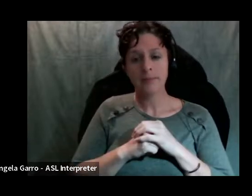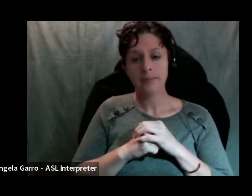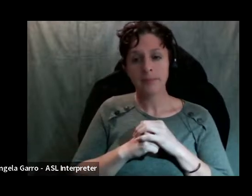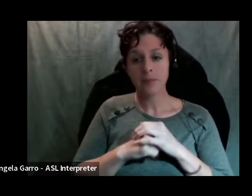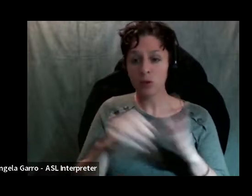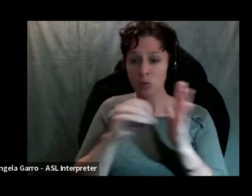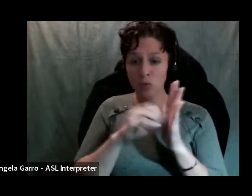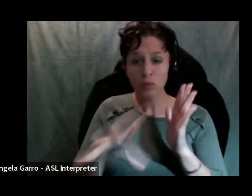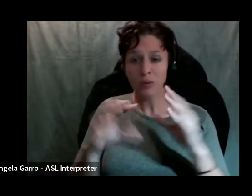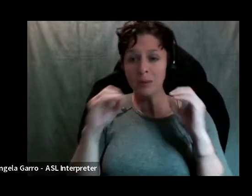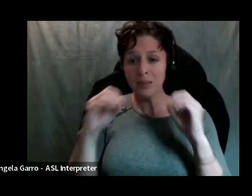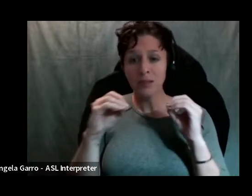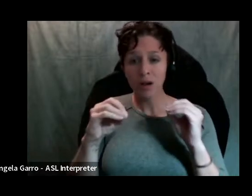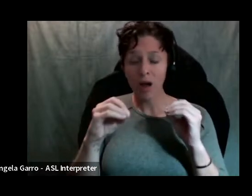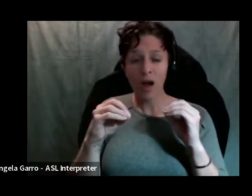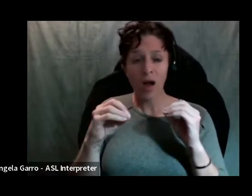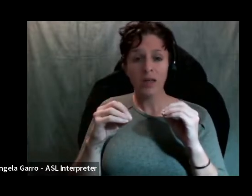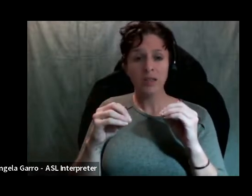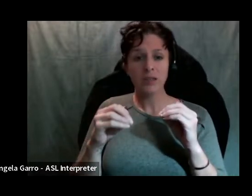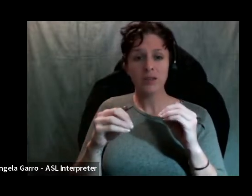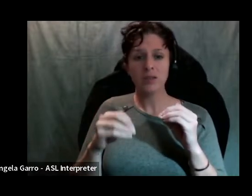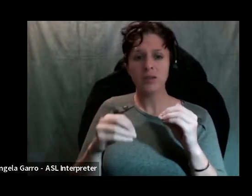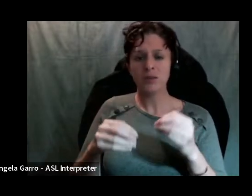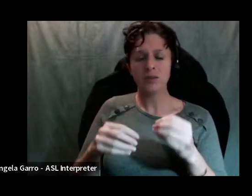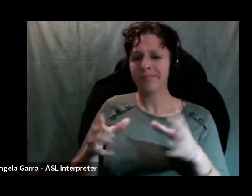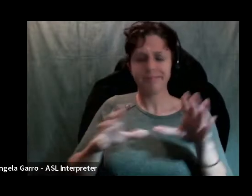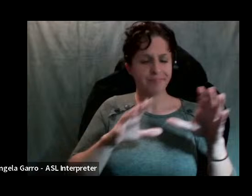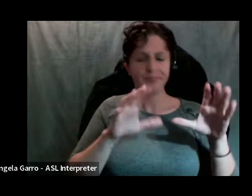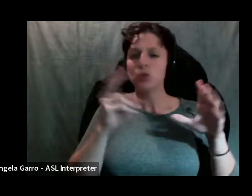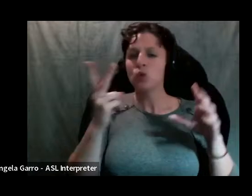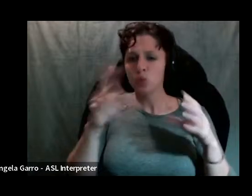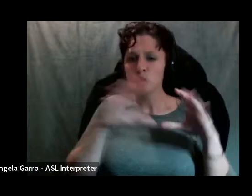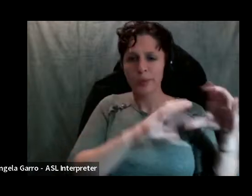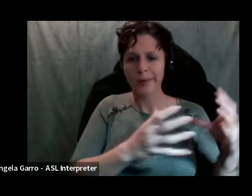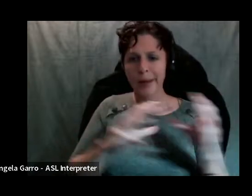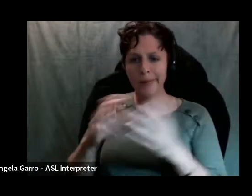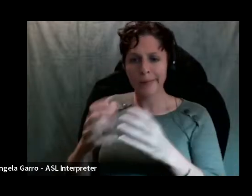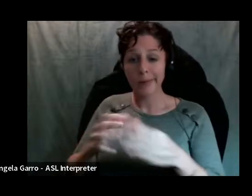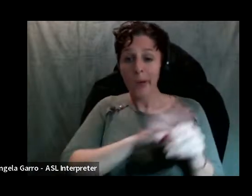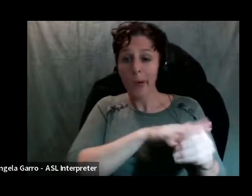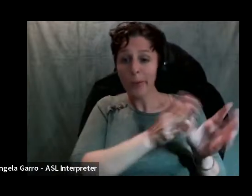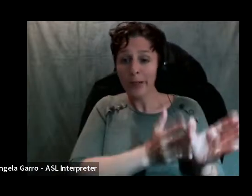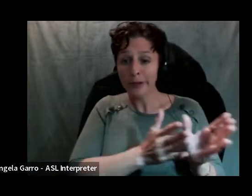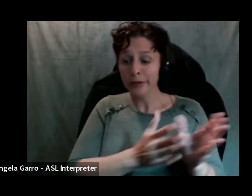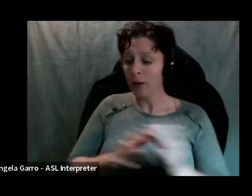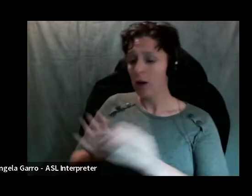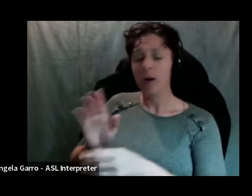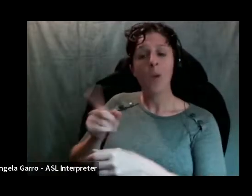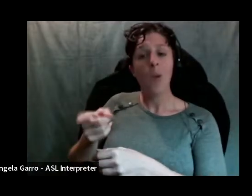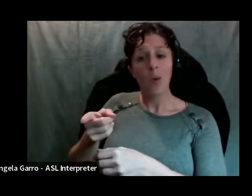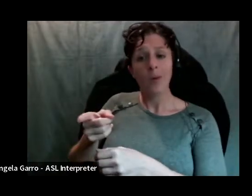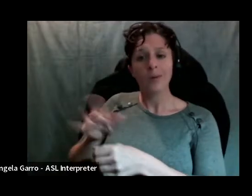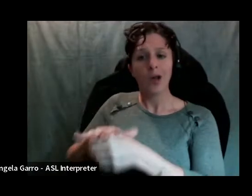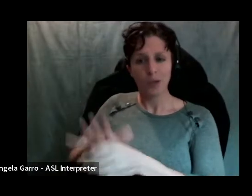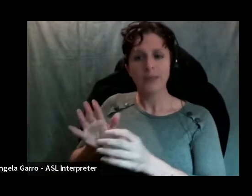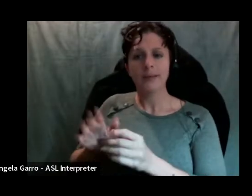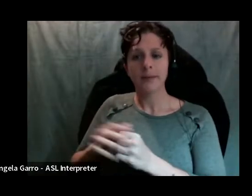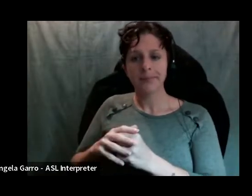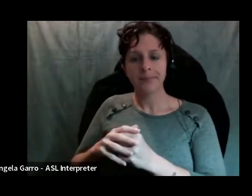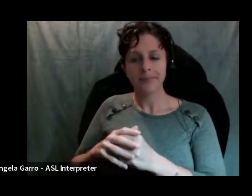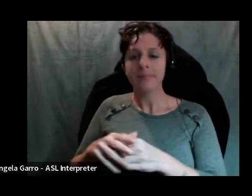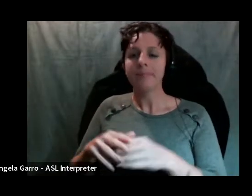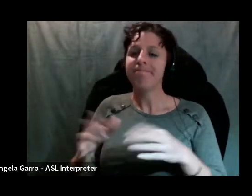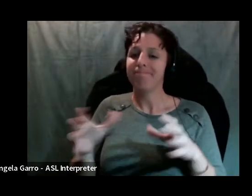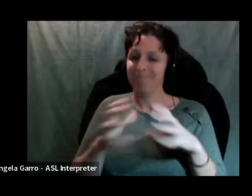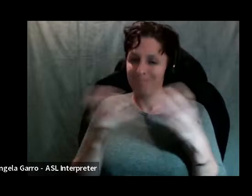Students are being taught to bucket all people and countries into one of 2 categories, oppressor or oppressed, very much like the communist